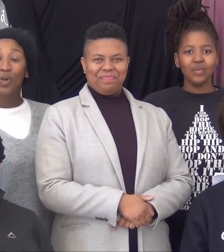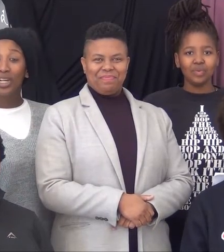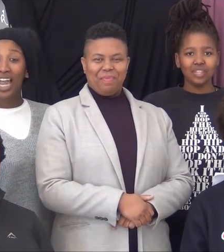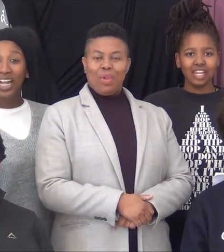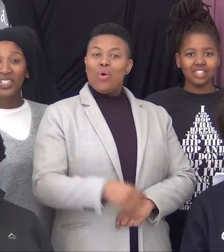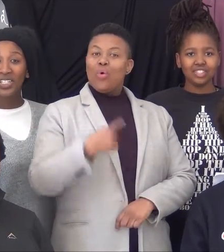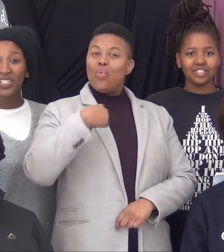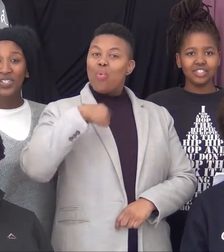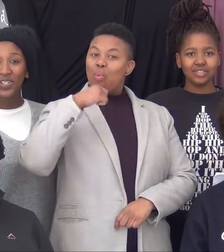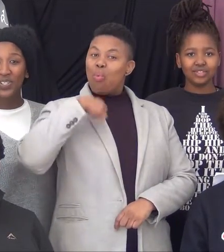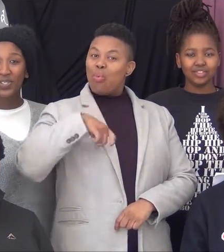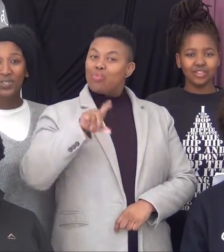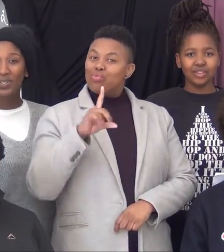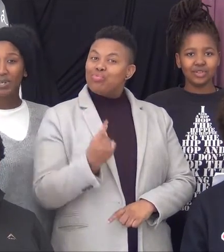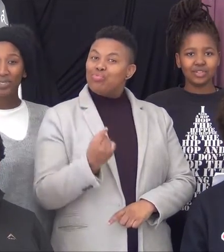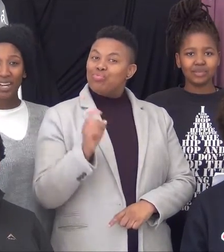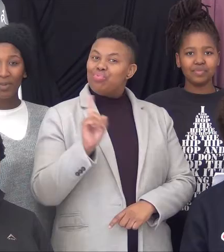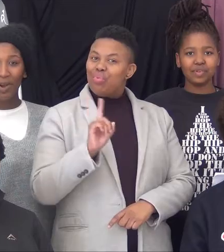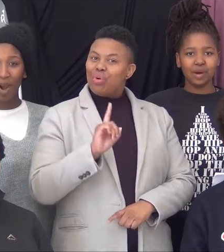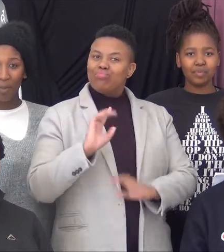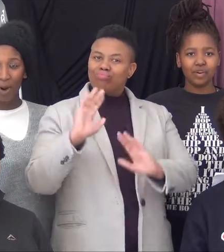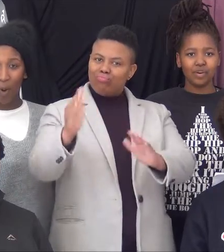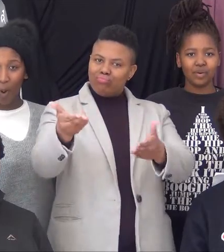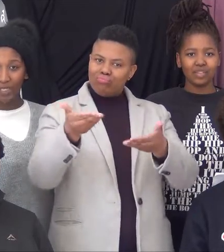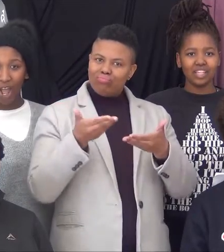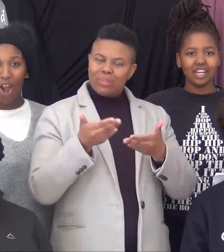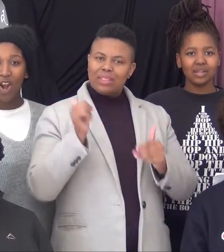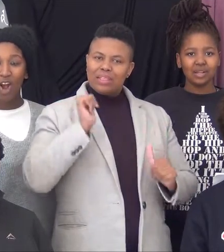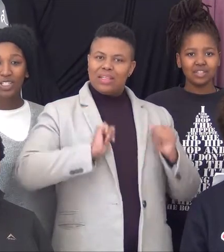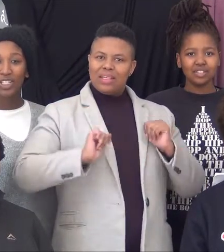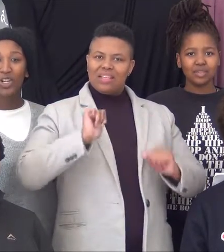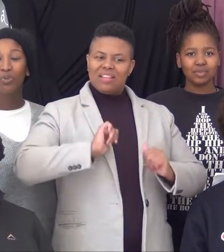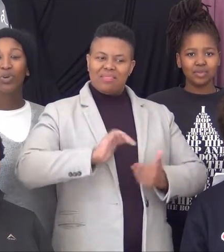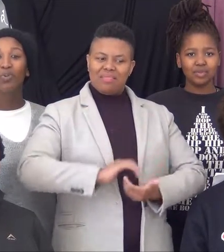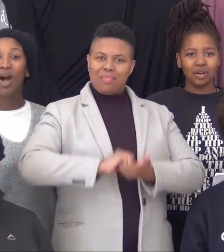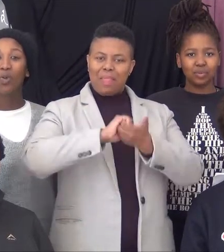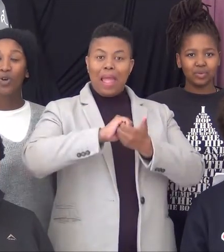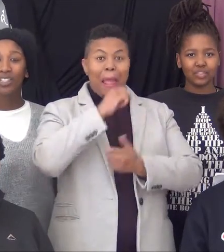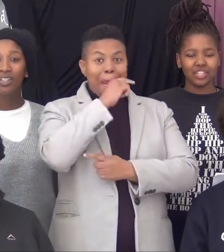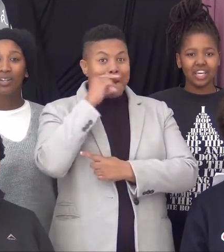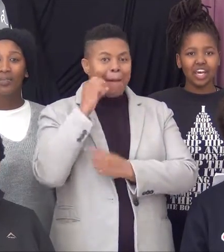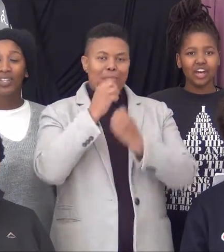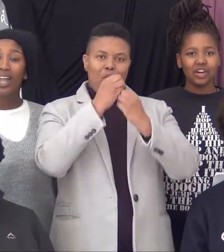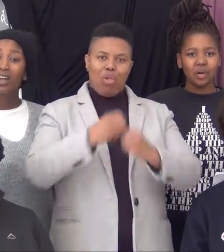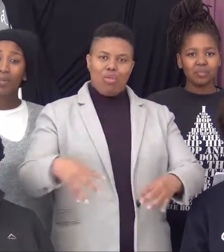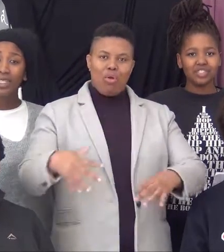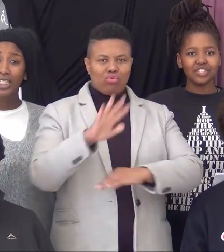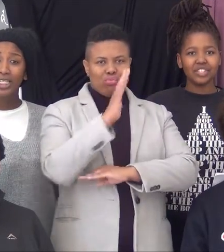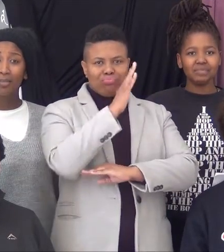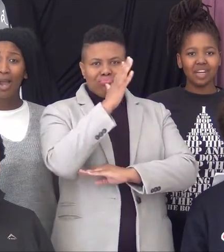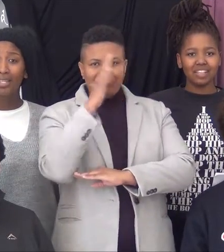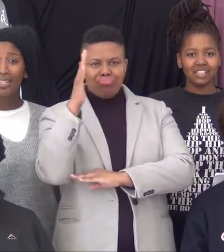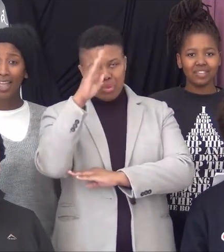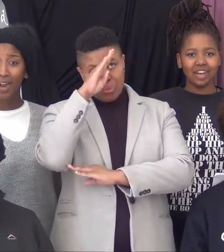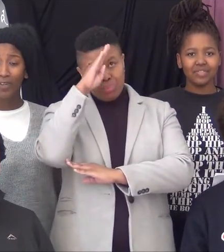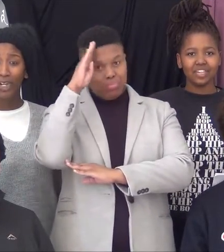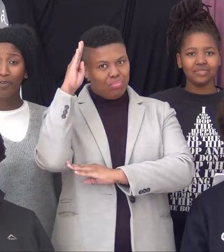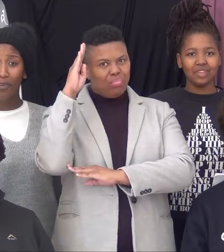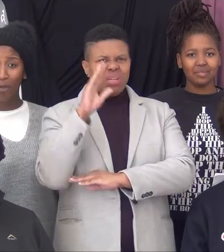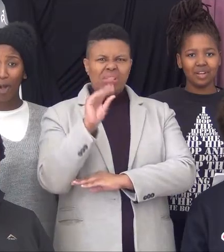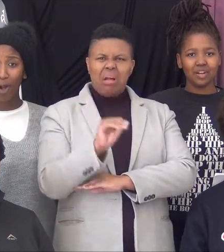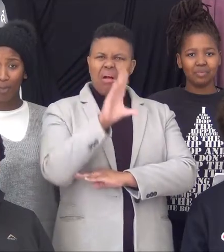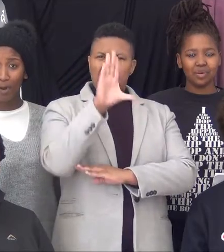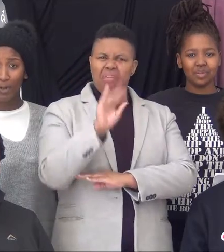We would like to introduce you to a chamber opera called Lost in the Bluebell Wood, a composition by a South